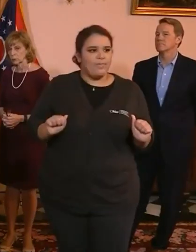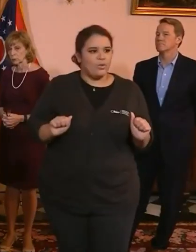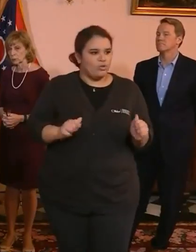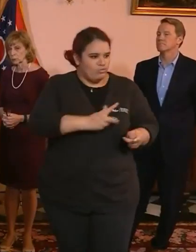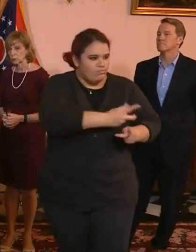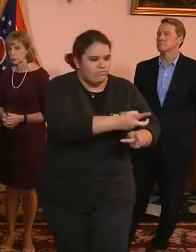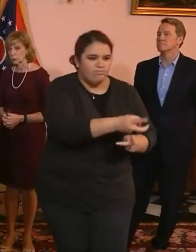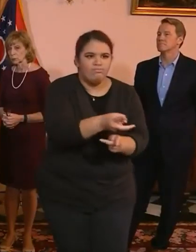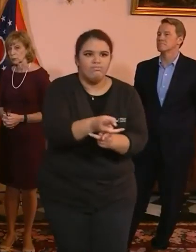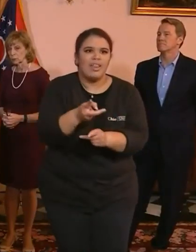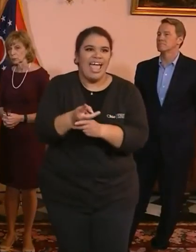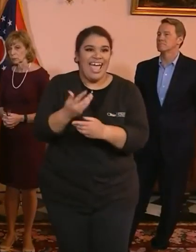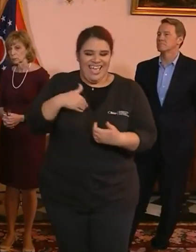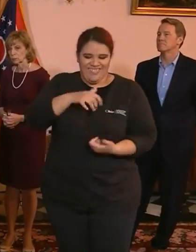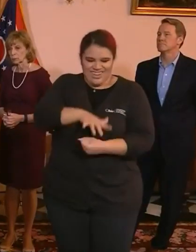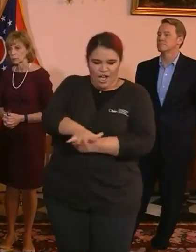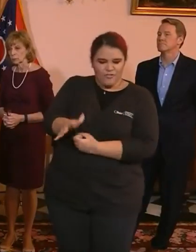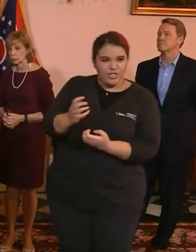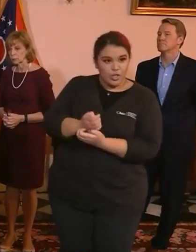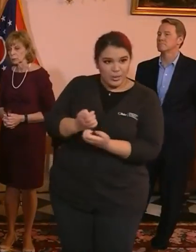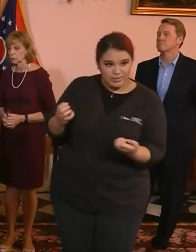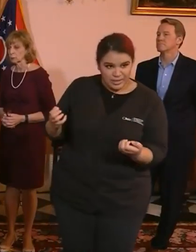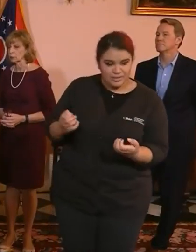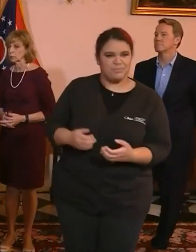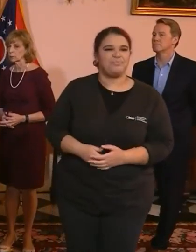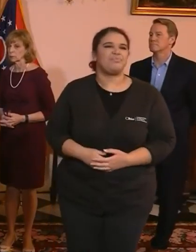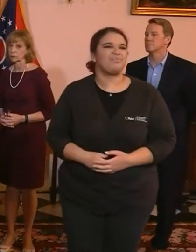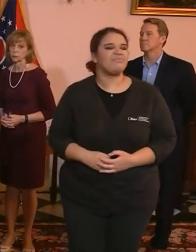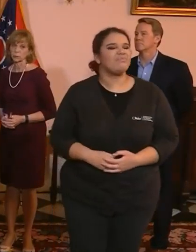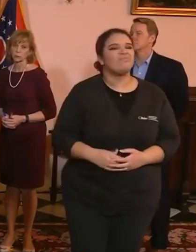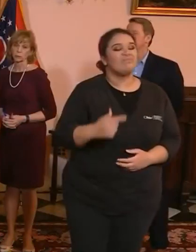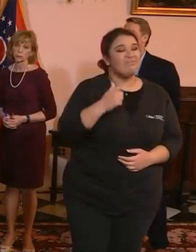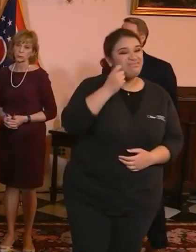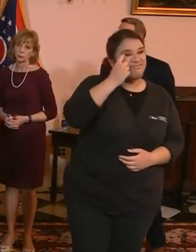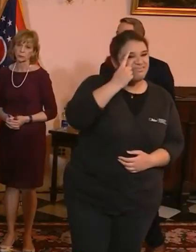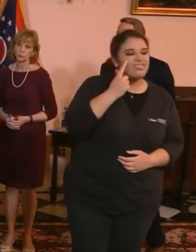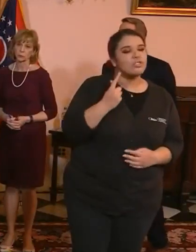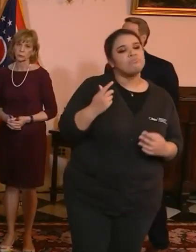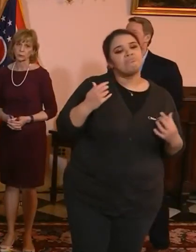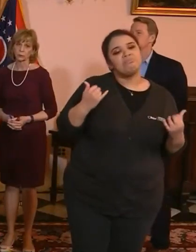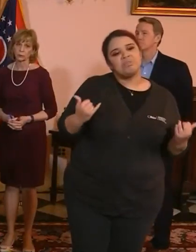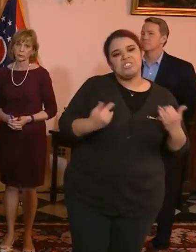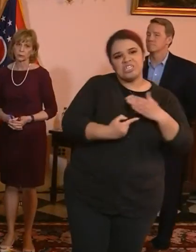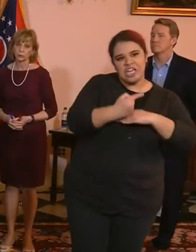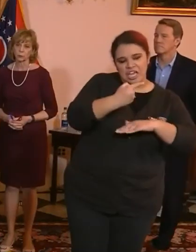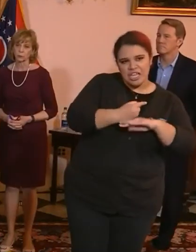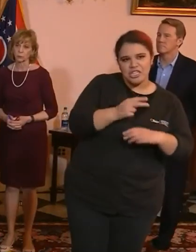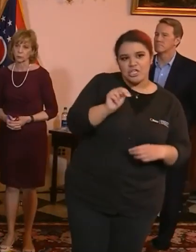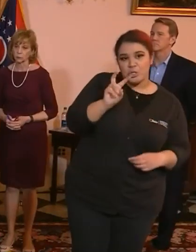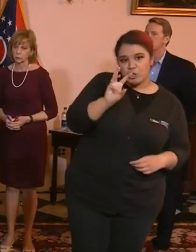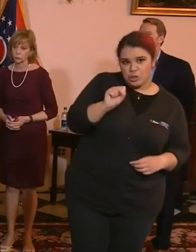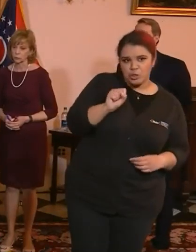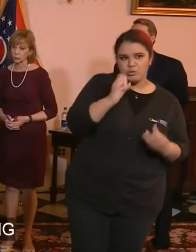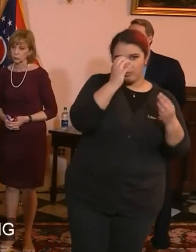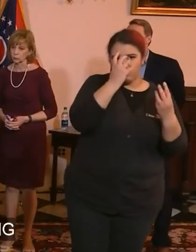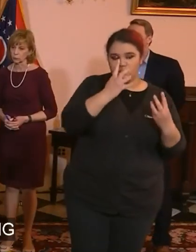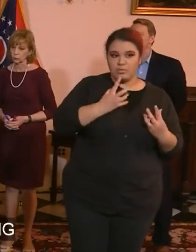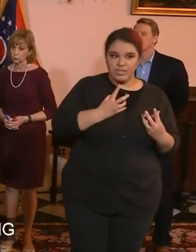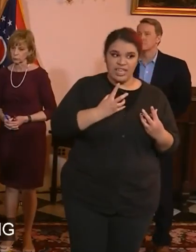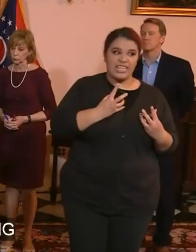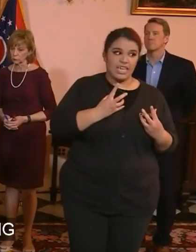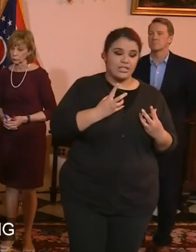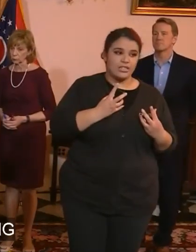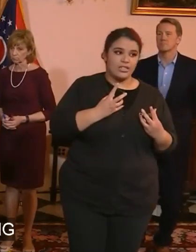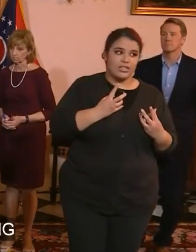late May. I know in the news today we're seeing, some modeling that's saying this is a long